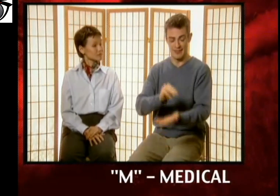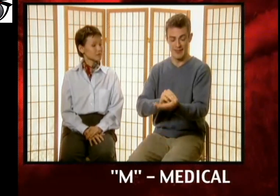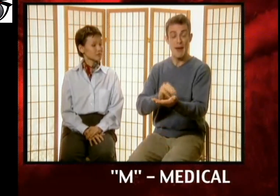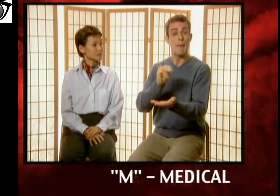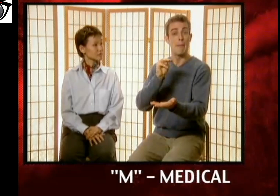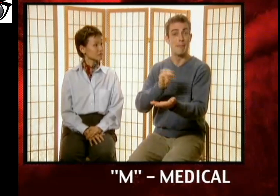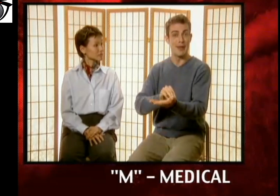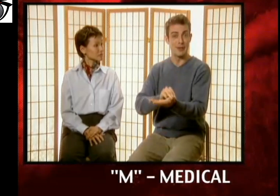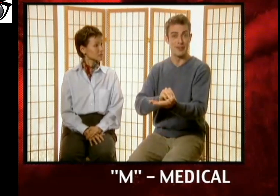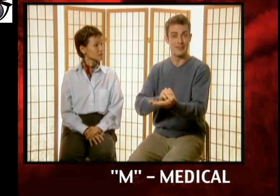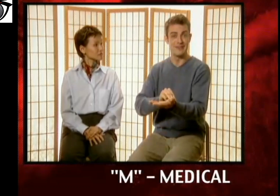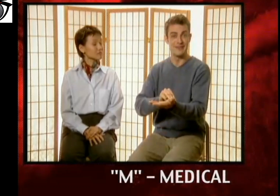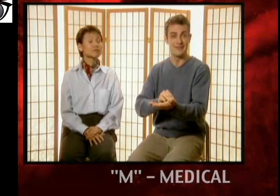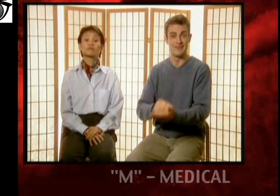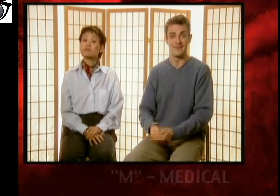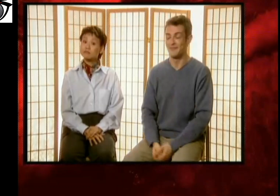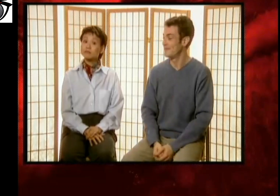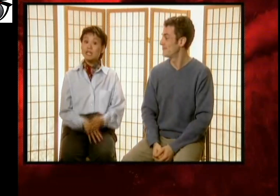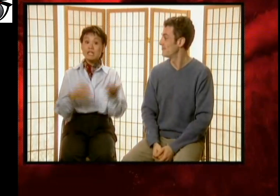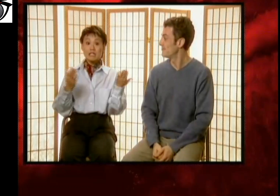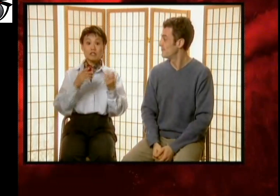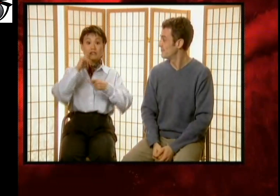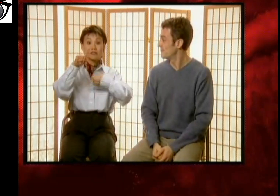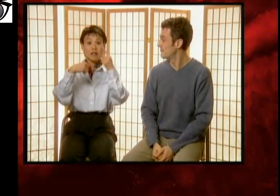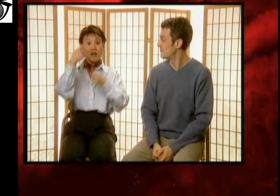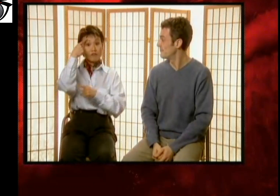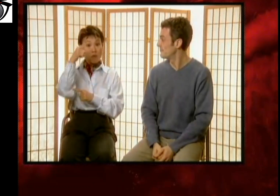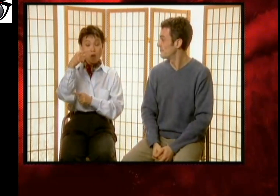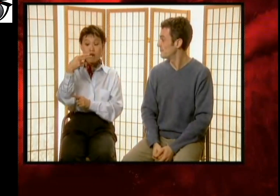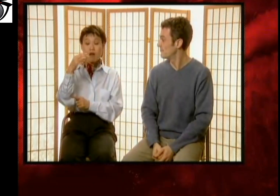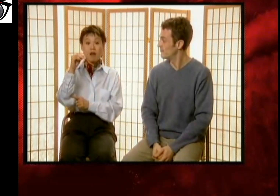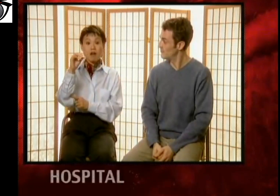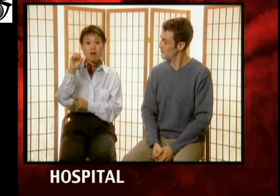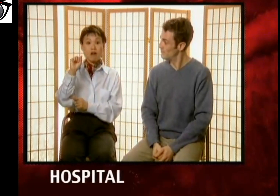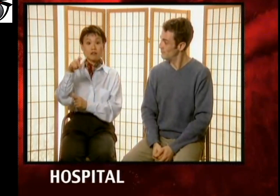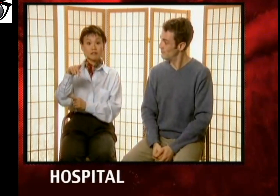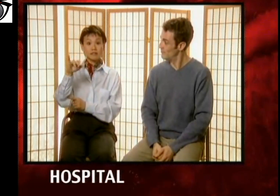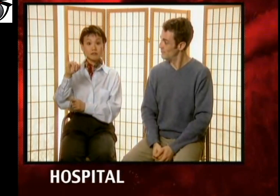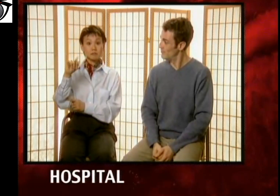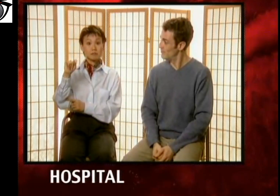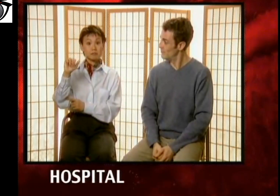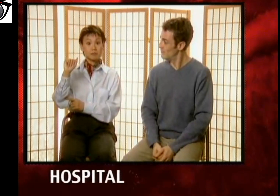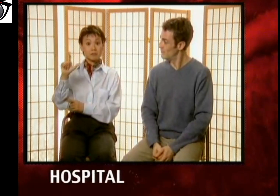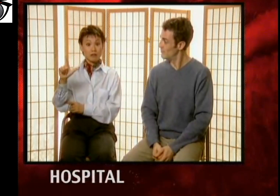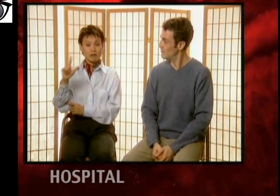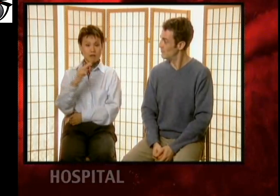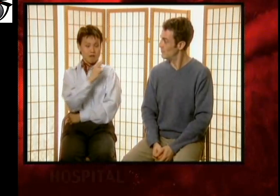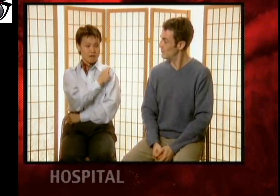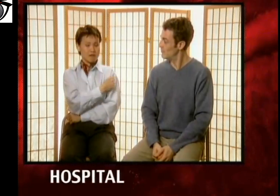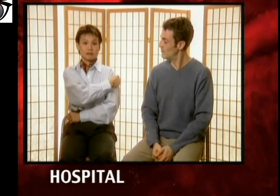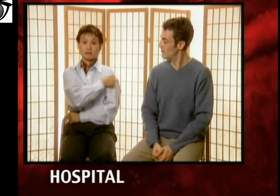M, medical. Here's the sign for hospital.